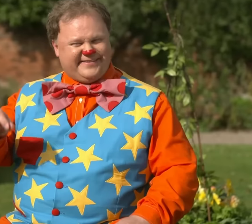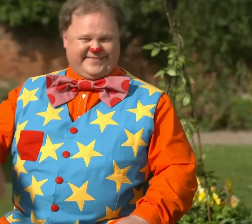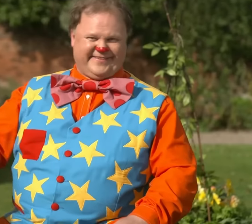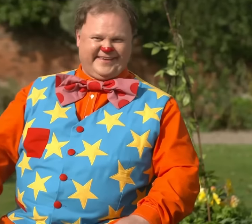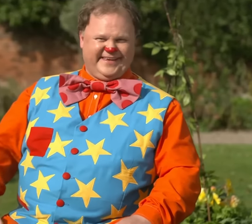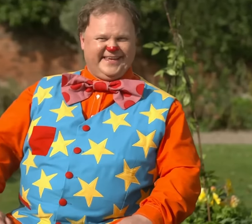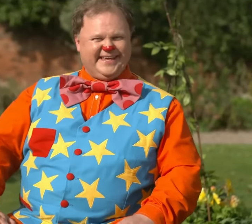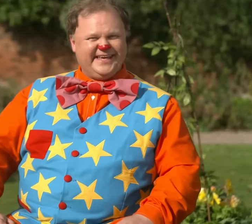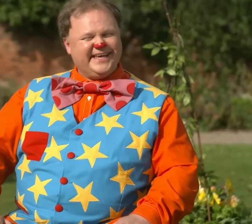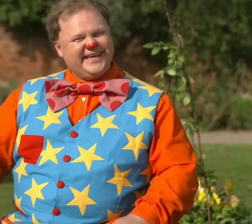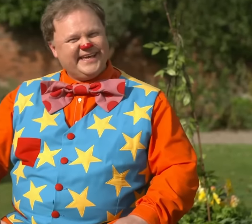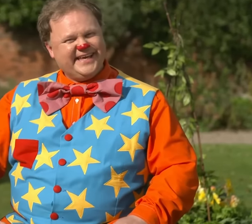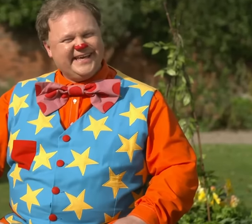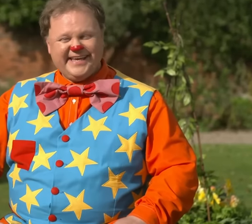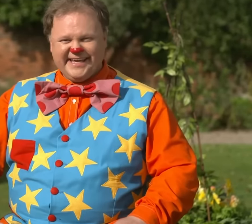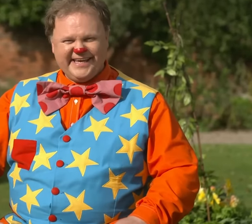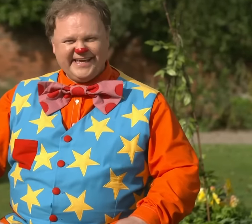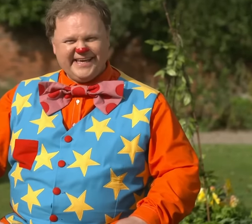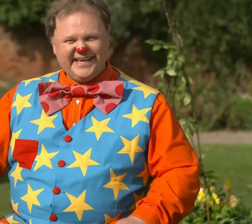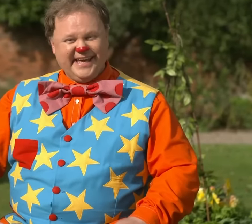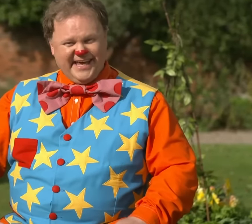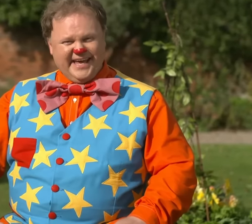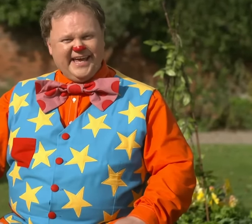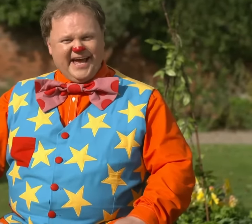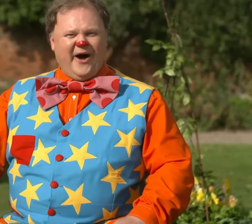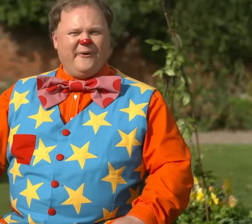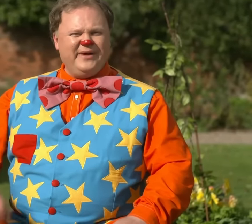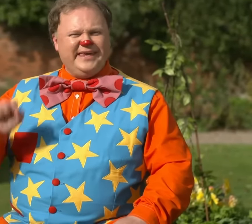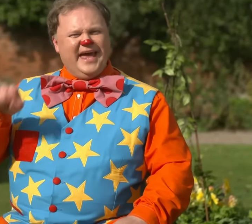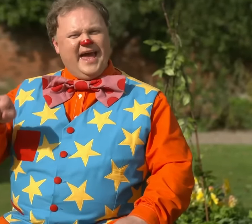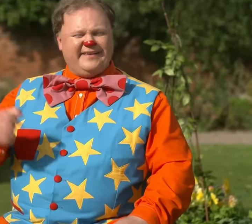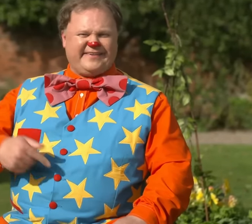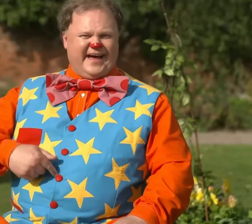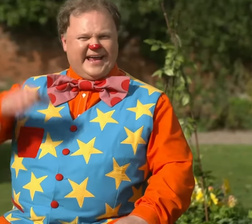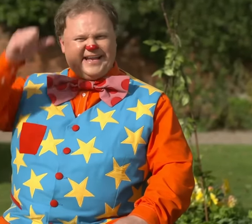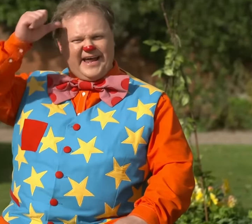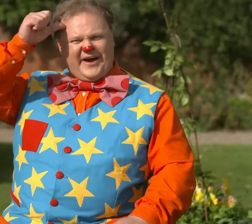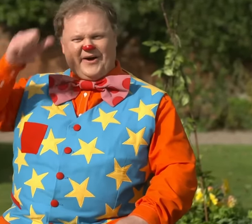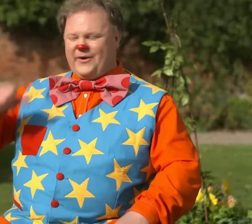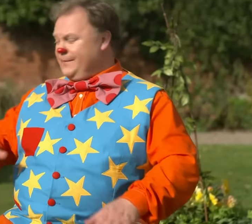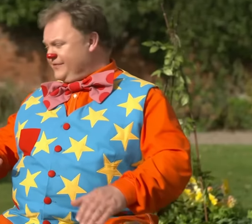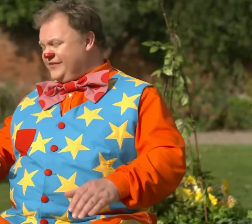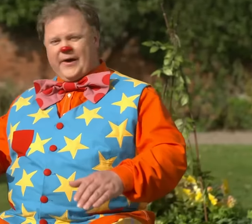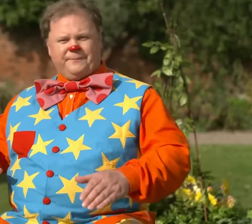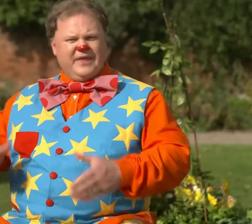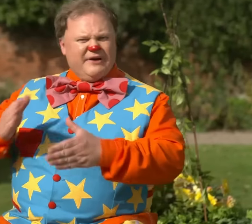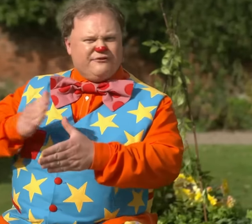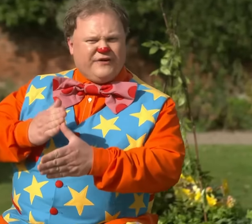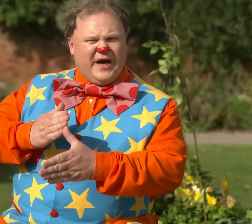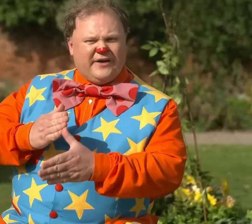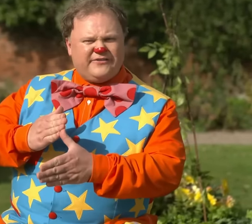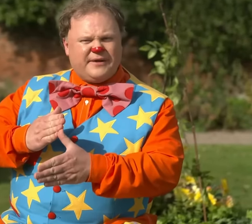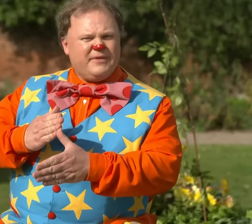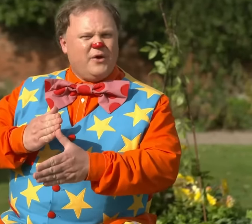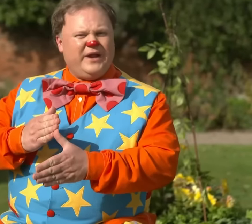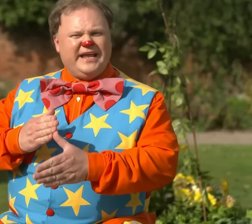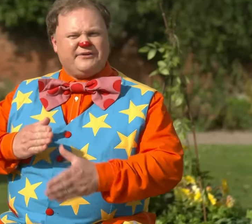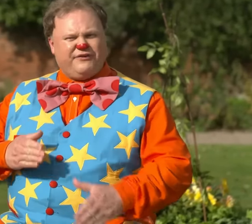seeds. Grandad Tumble will be proud of you. Oh, yes, I know. So, first, we need to